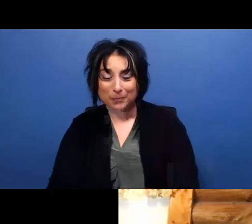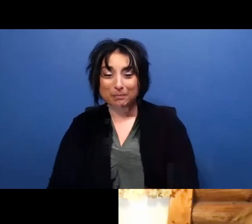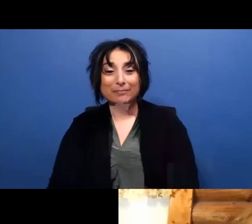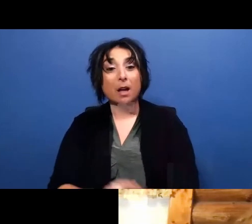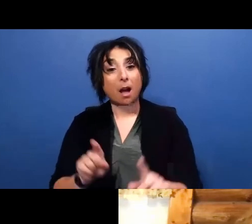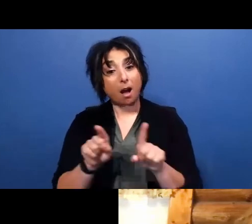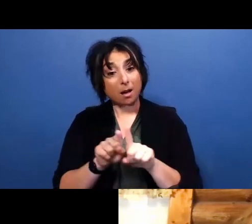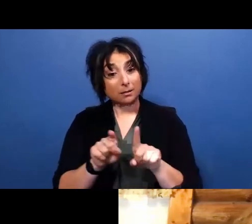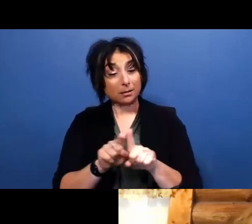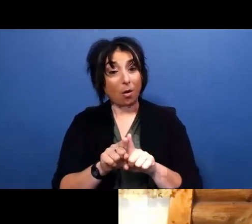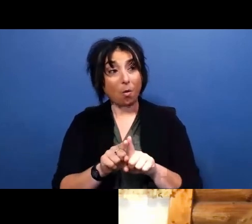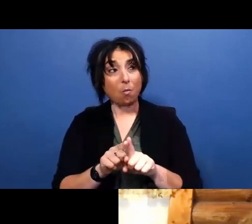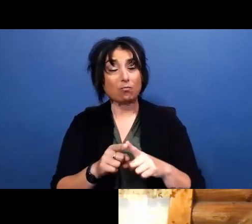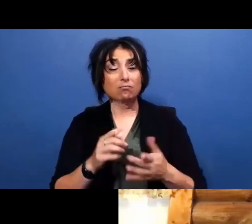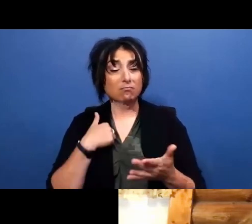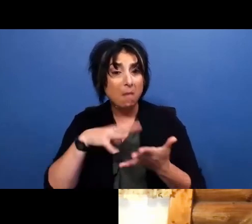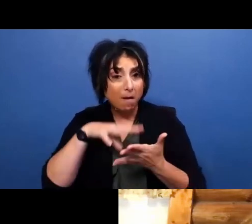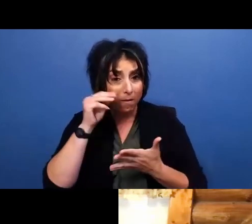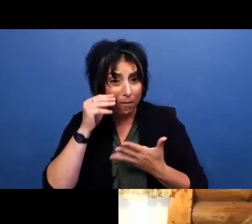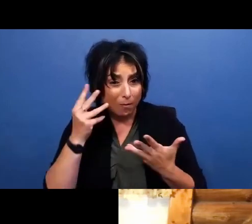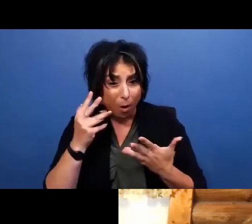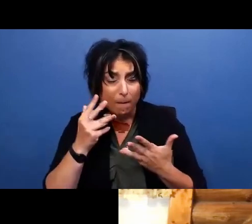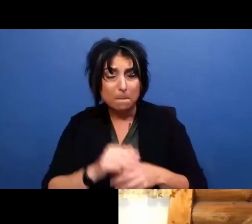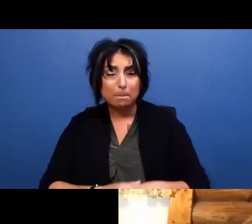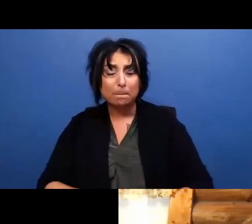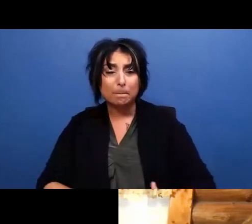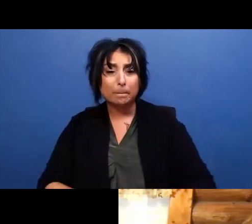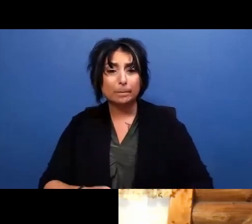was really interesting is students who